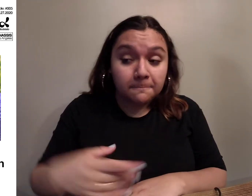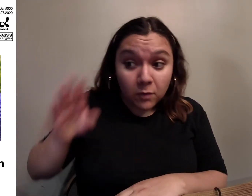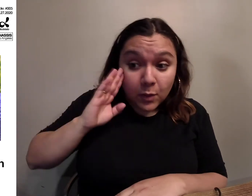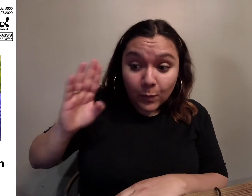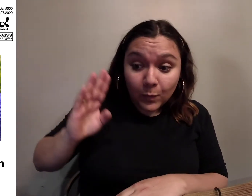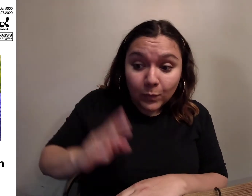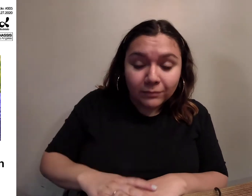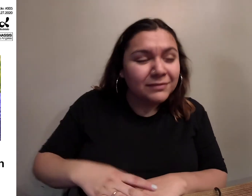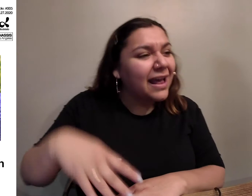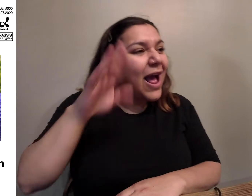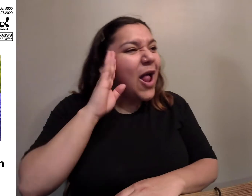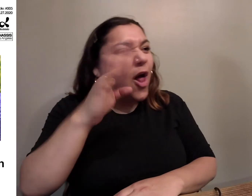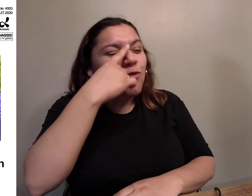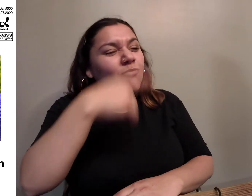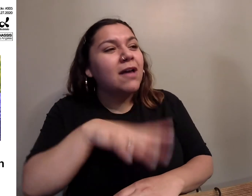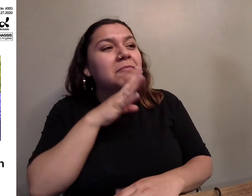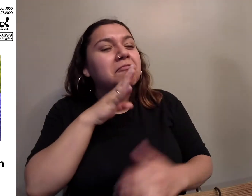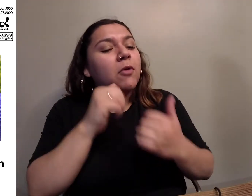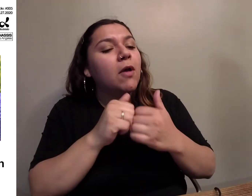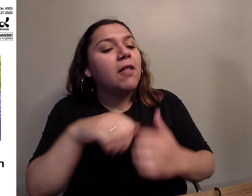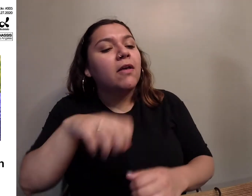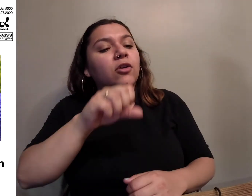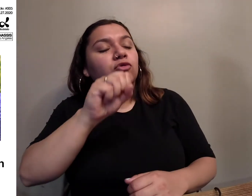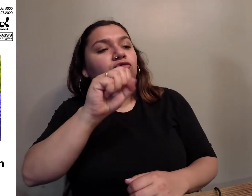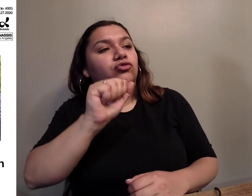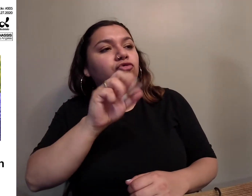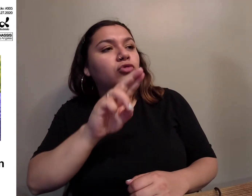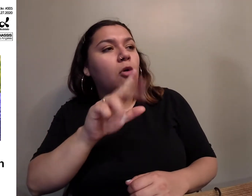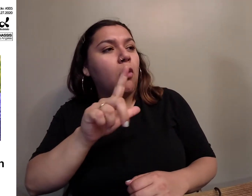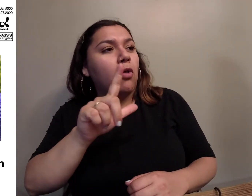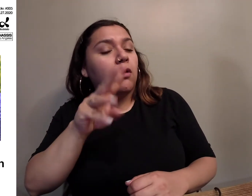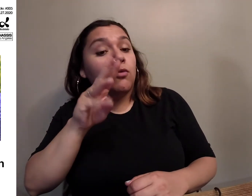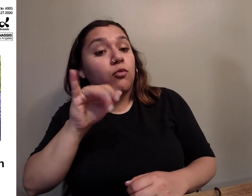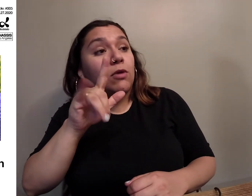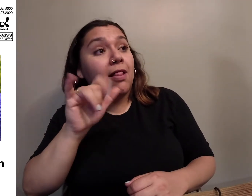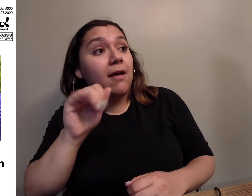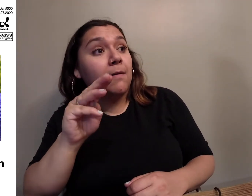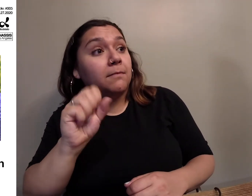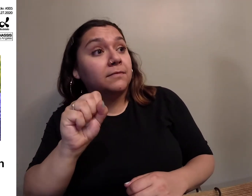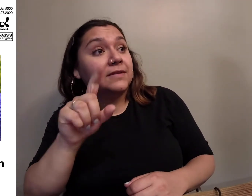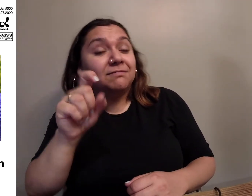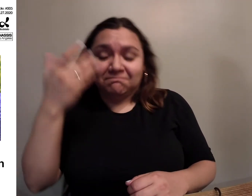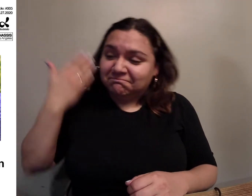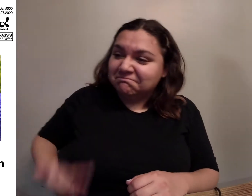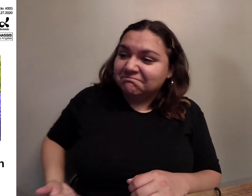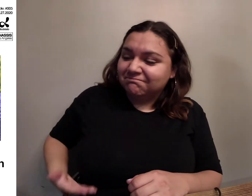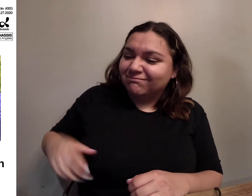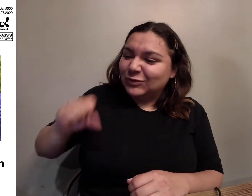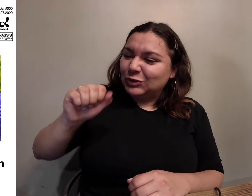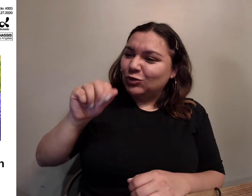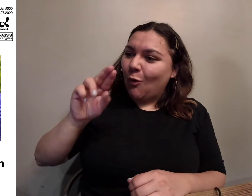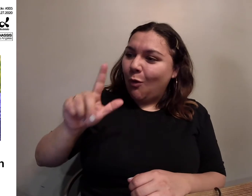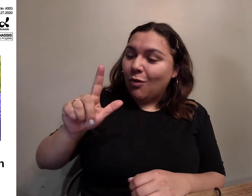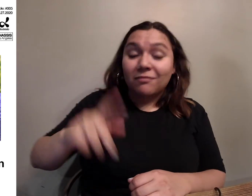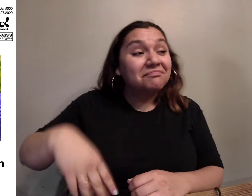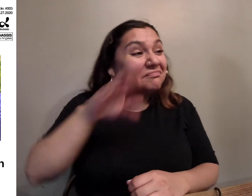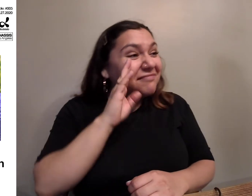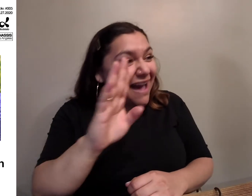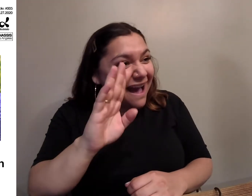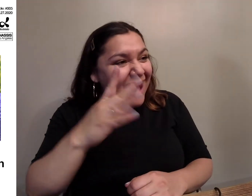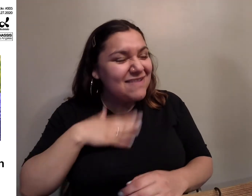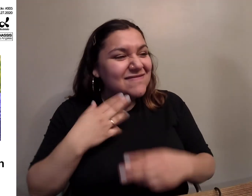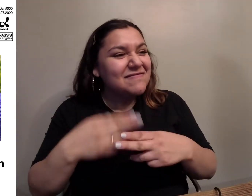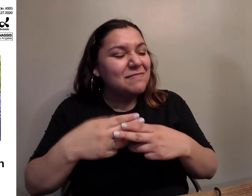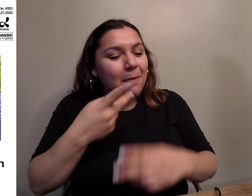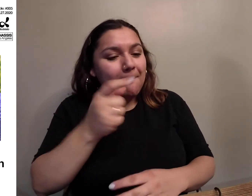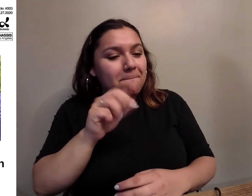Hello. Hello, could I please speak with Saul Williams? This is he. Saul, this is Paul Holdengräber